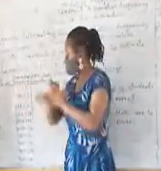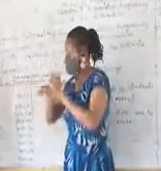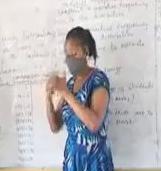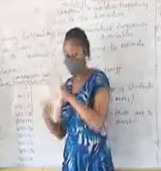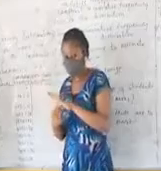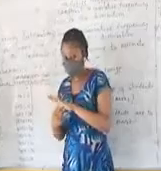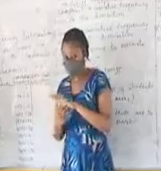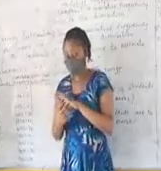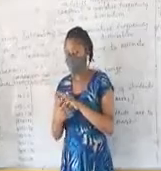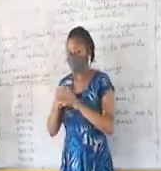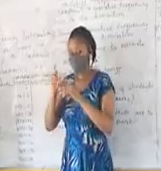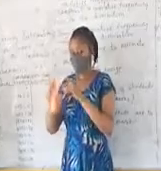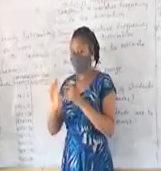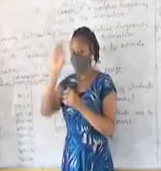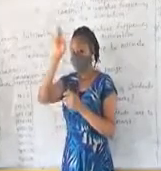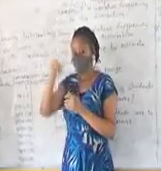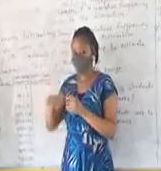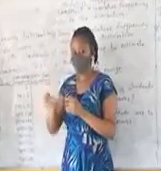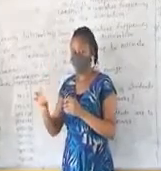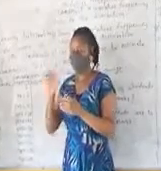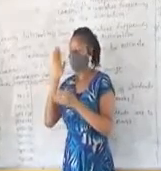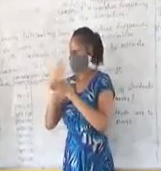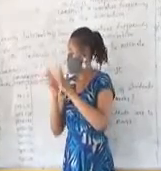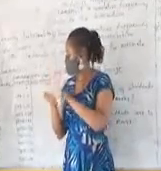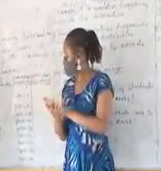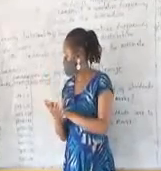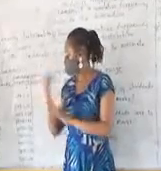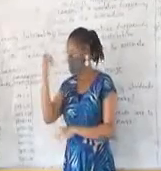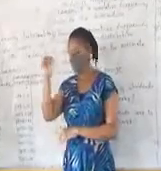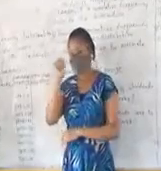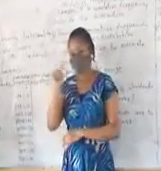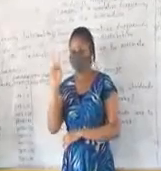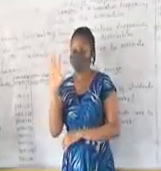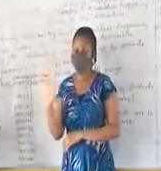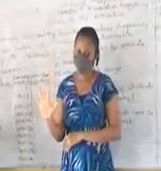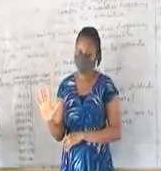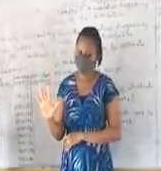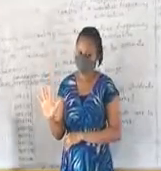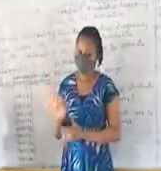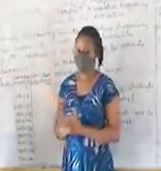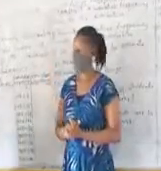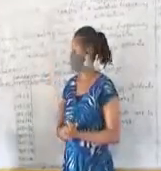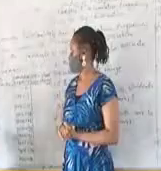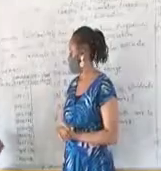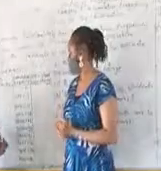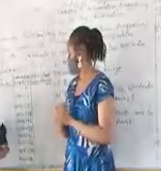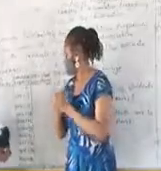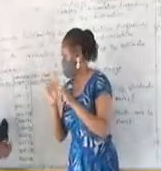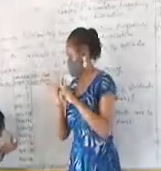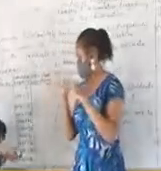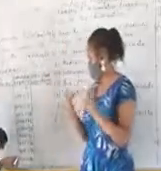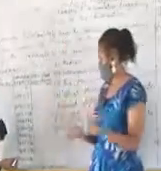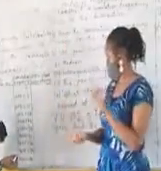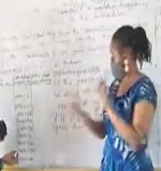you 10.5. I hope that is taken. 10.5. So you come to your